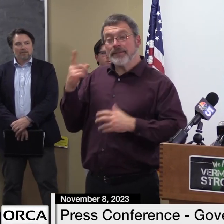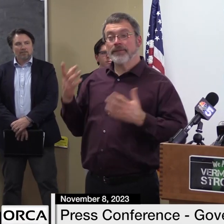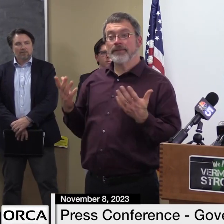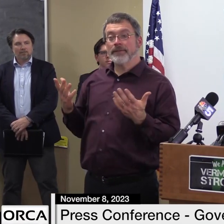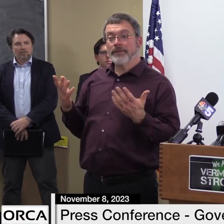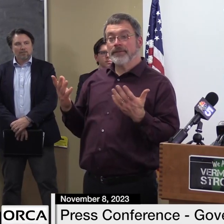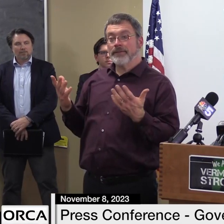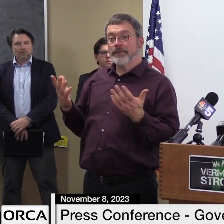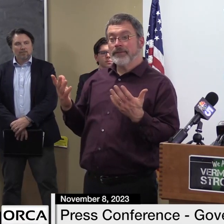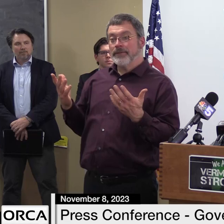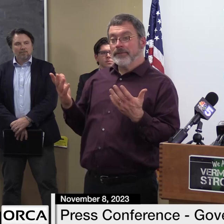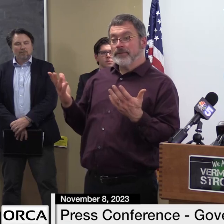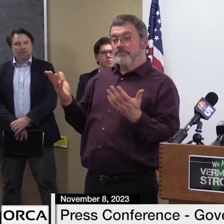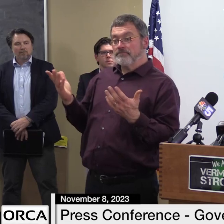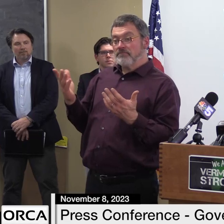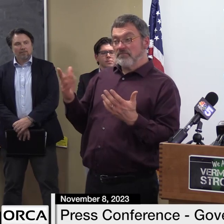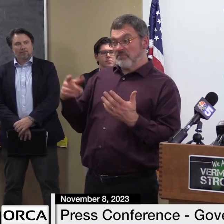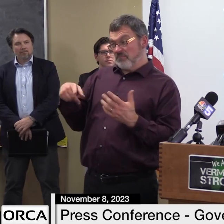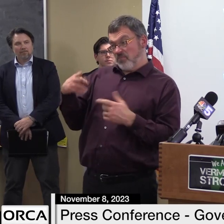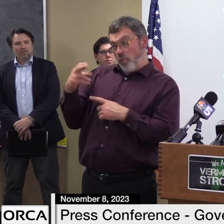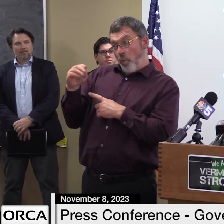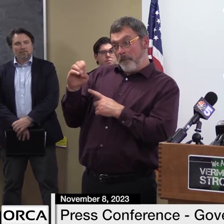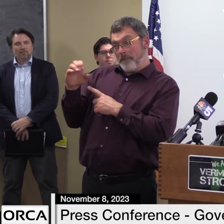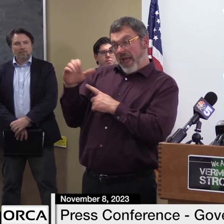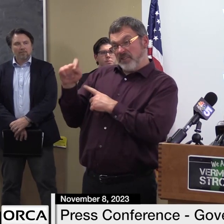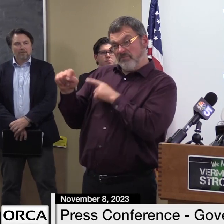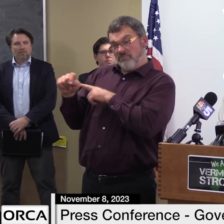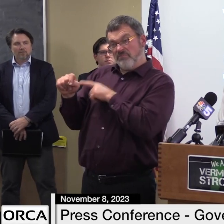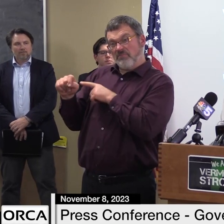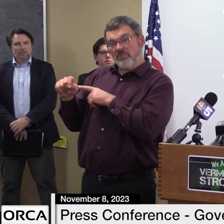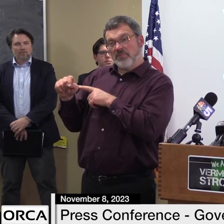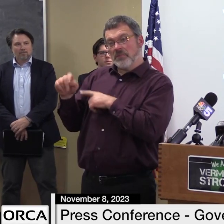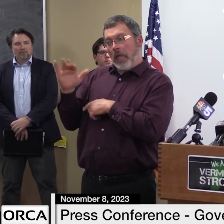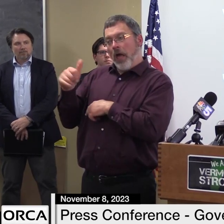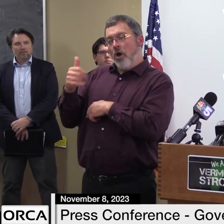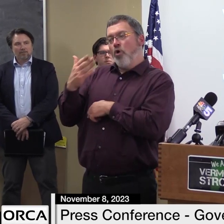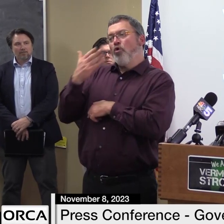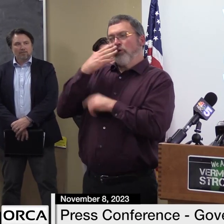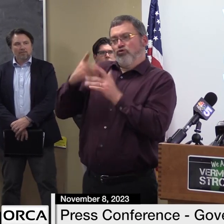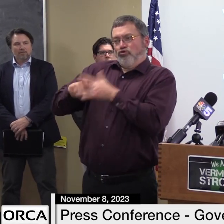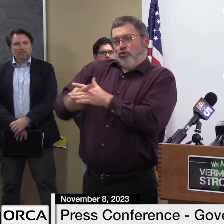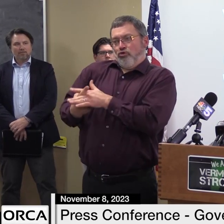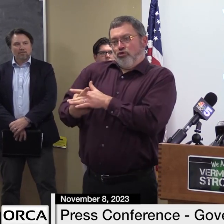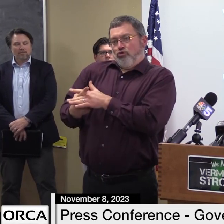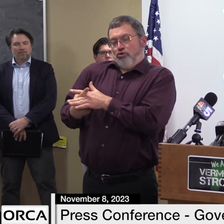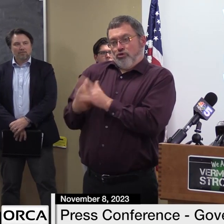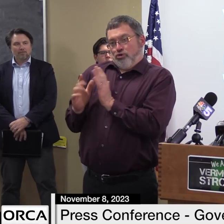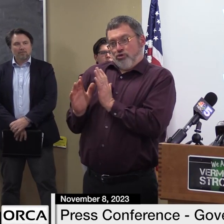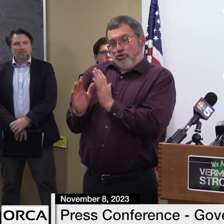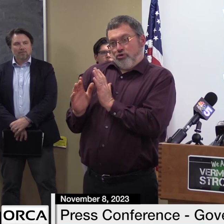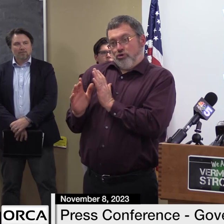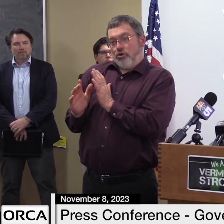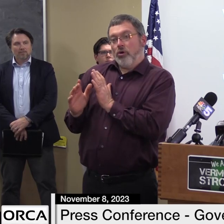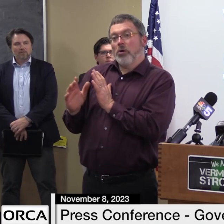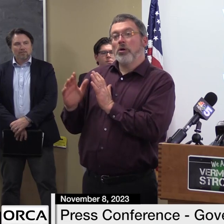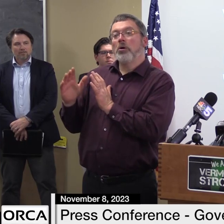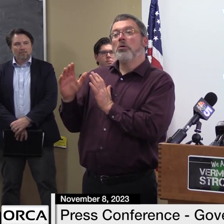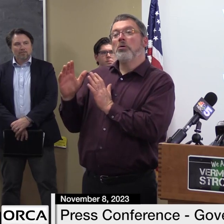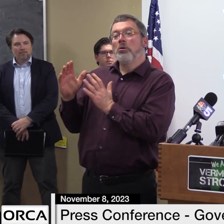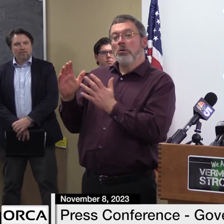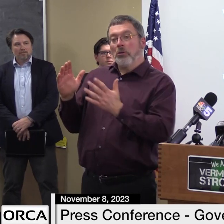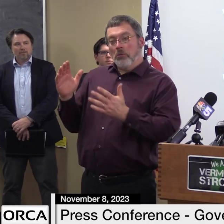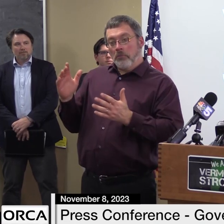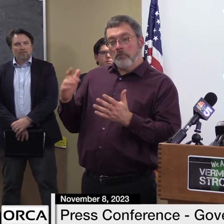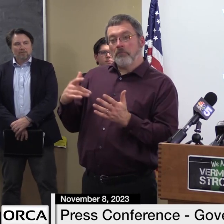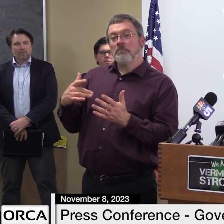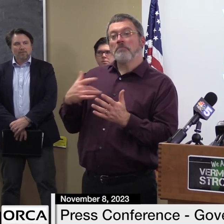I think the HOME Act, that's a great example. I think of it was a good provision, but